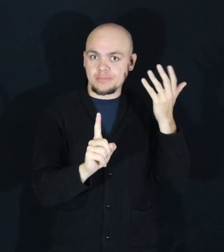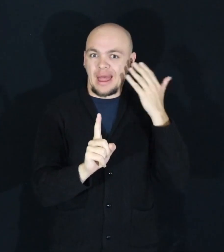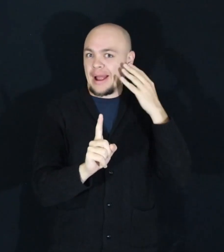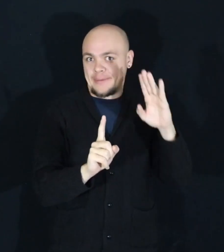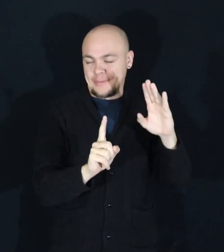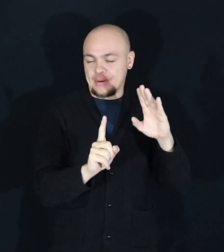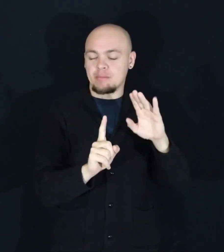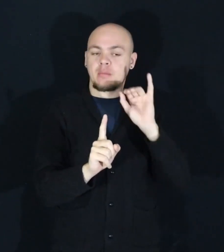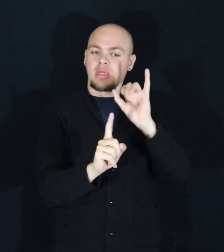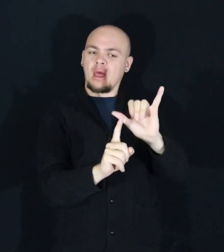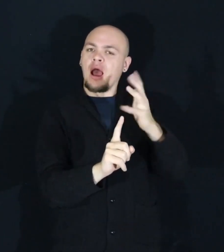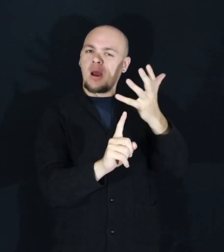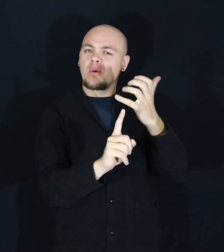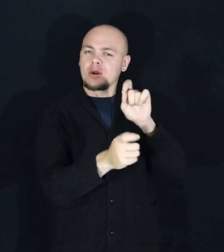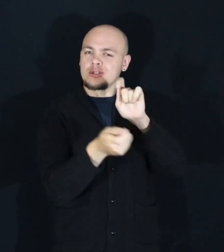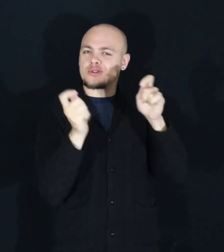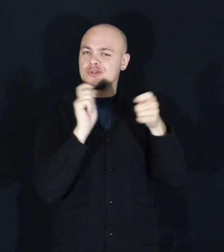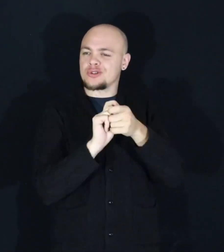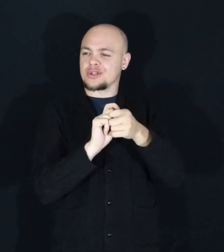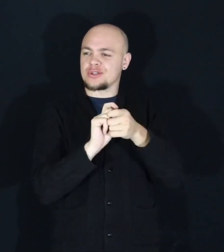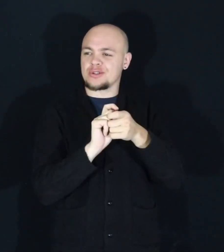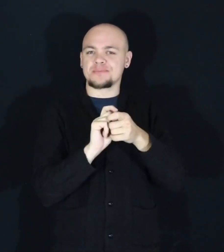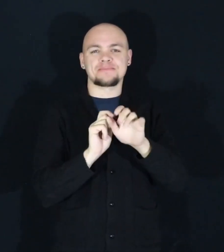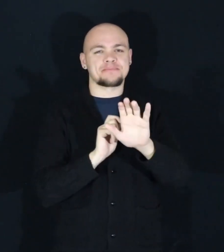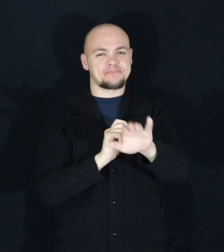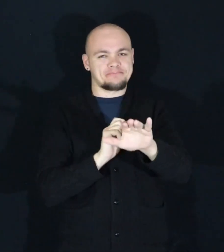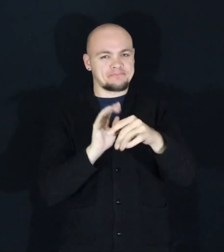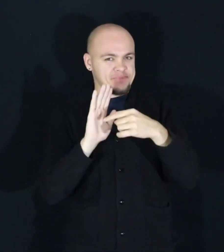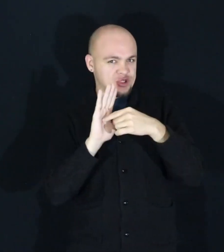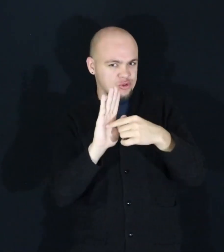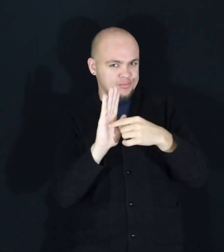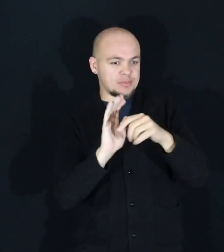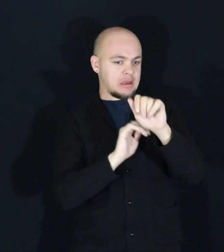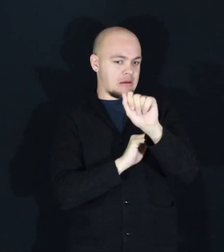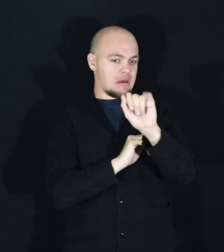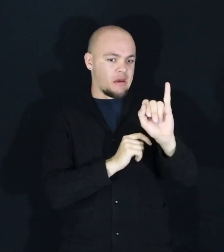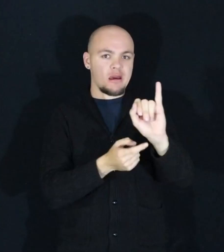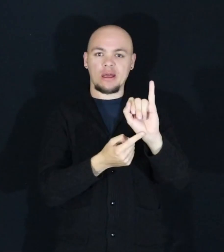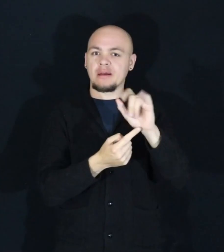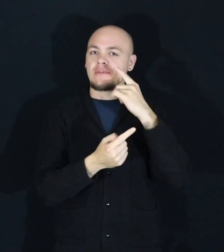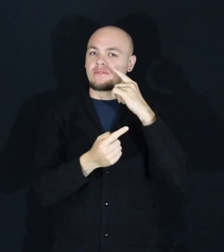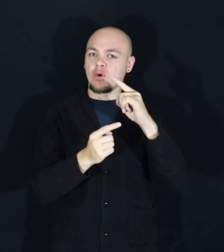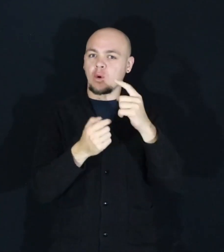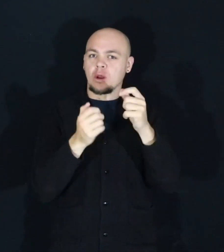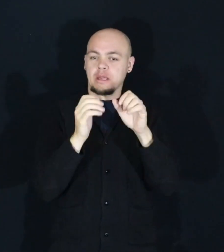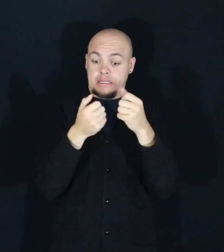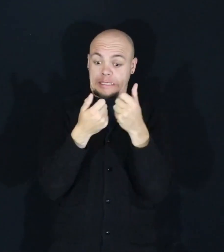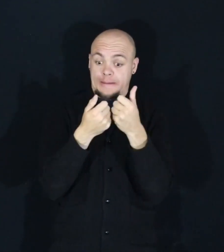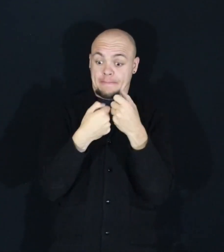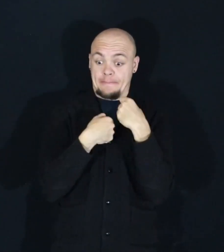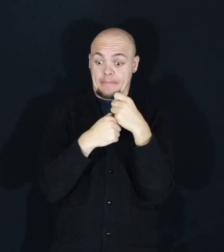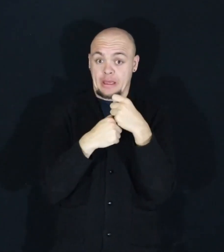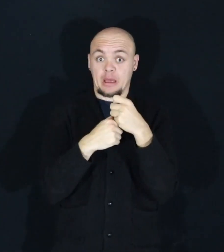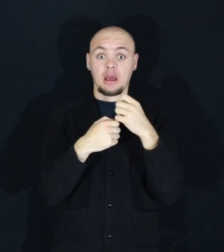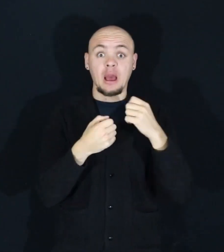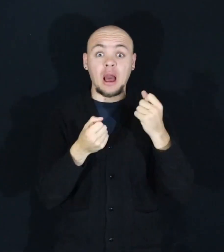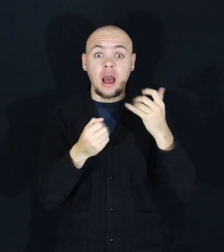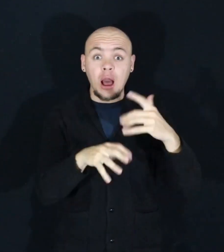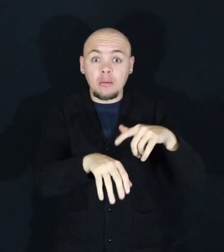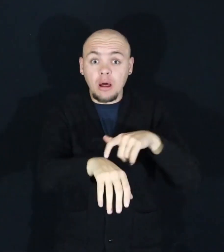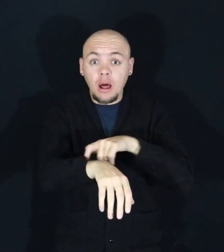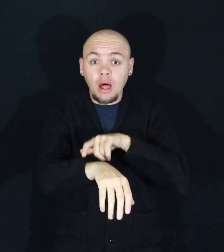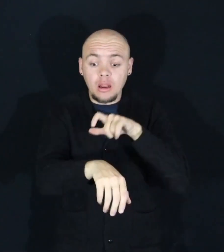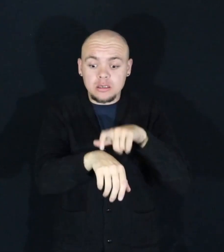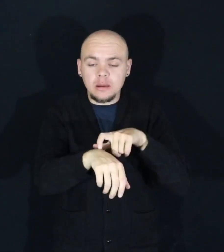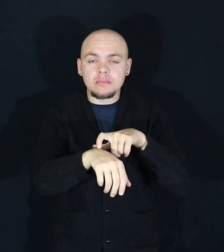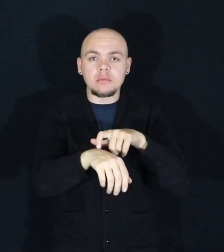to change that. I'm going to show you how to use AI to make a game in 5 days. Day 1, art